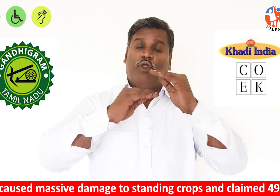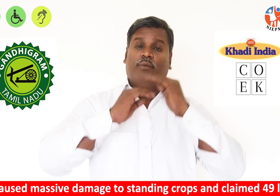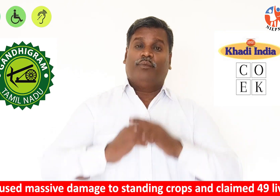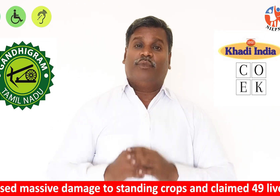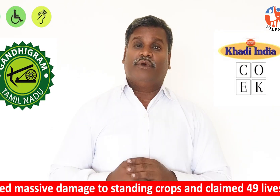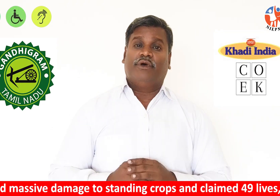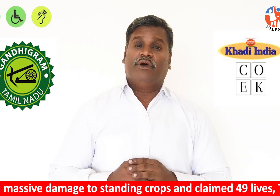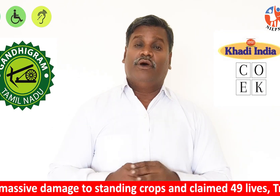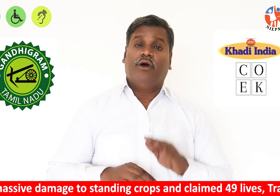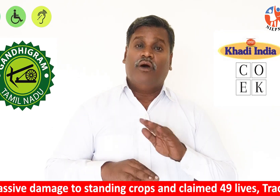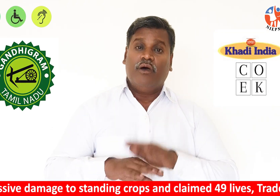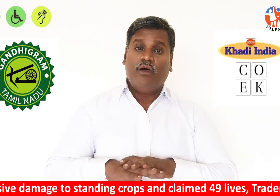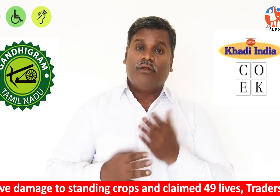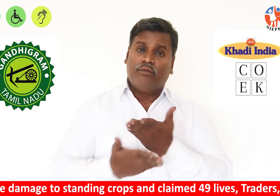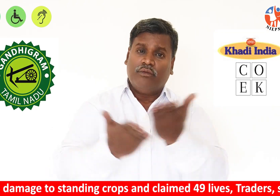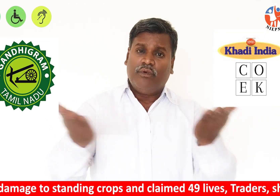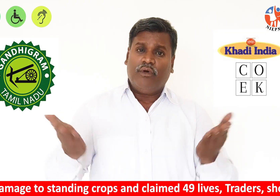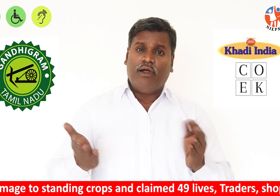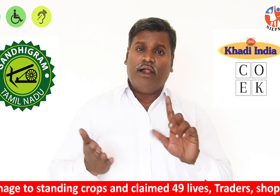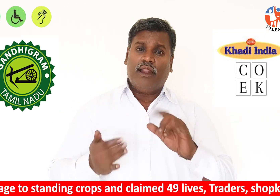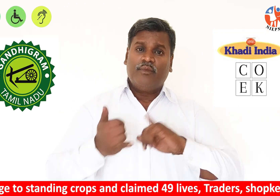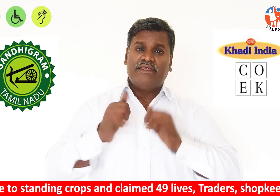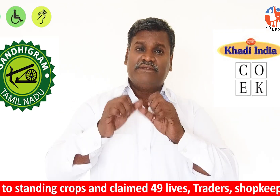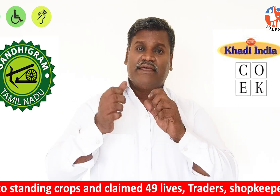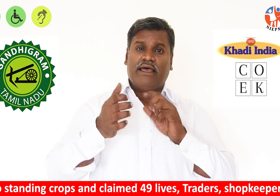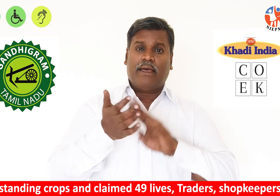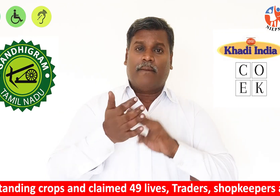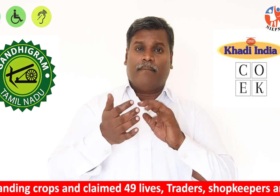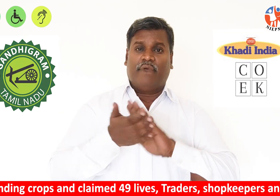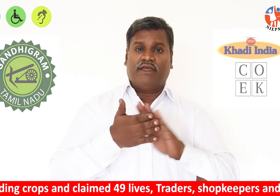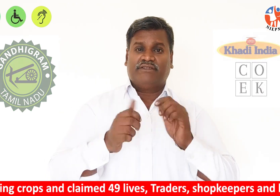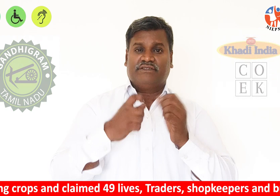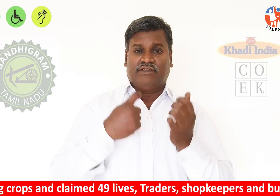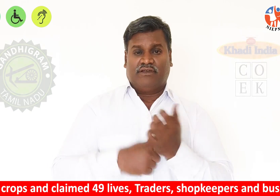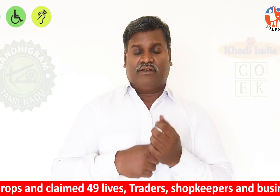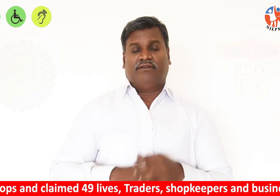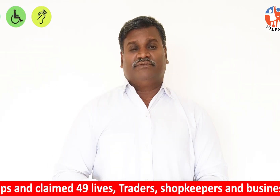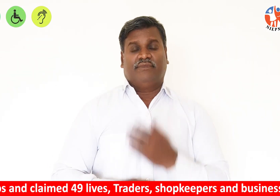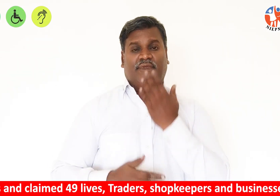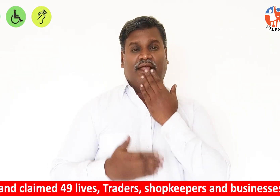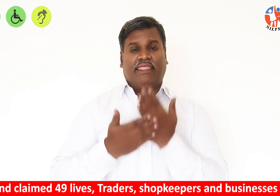Thank you.